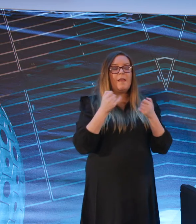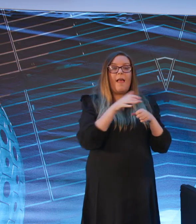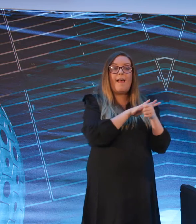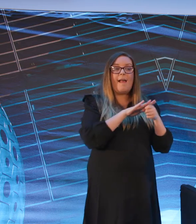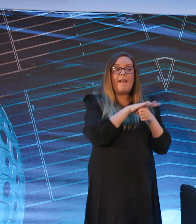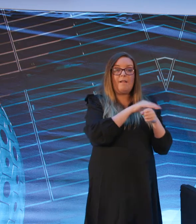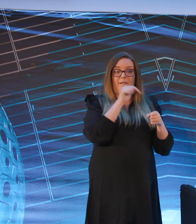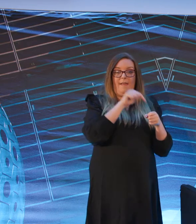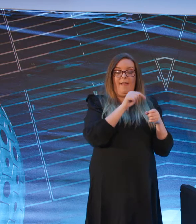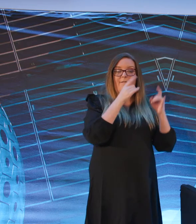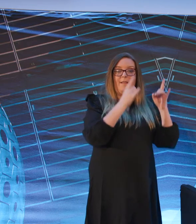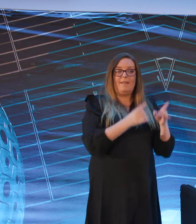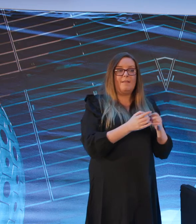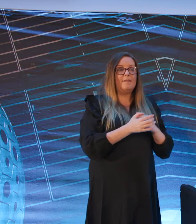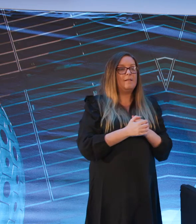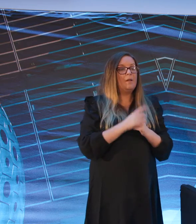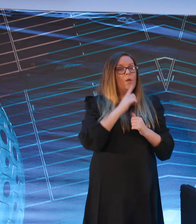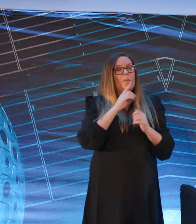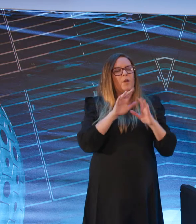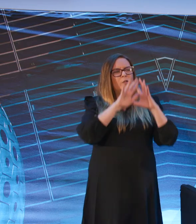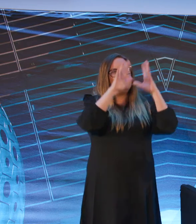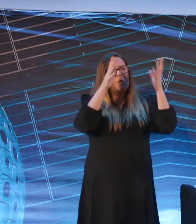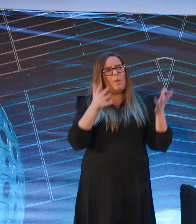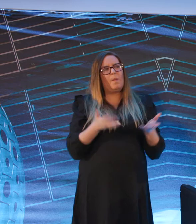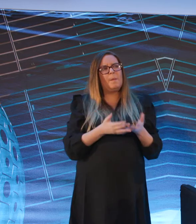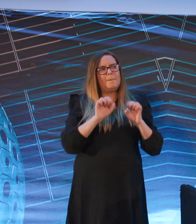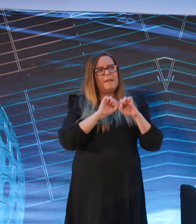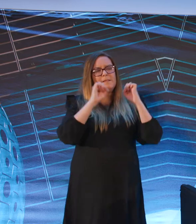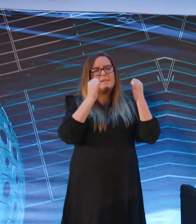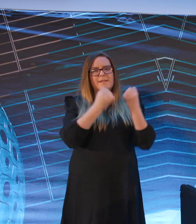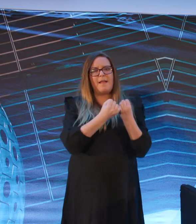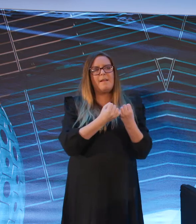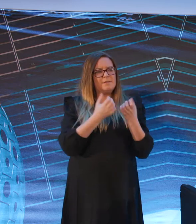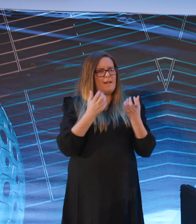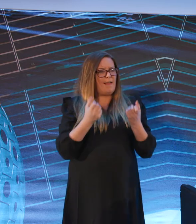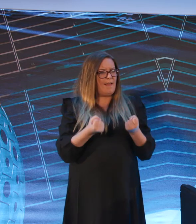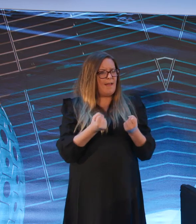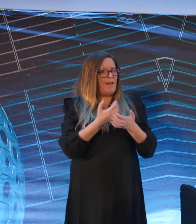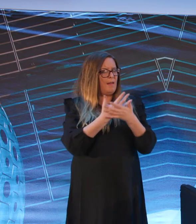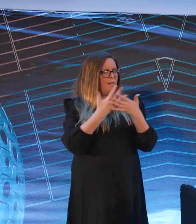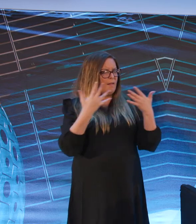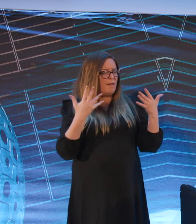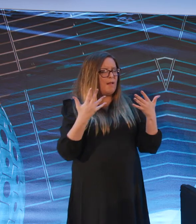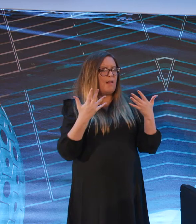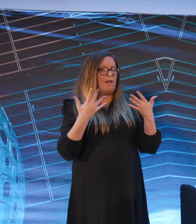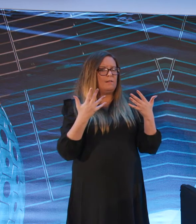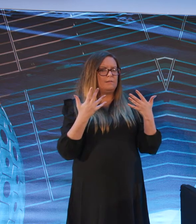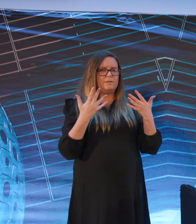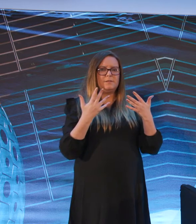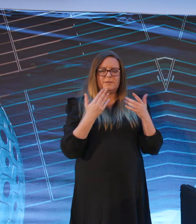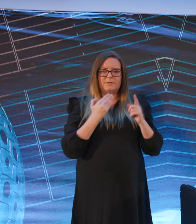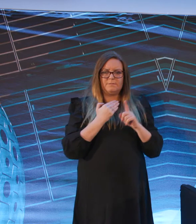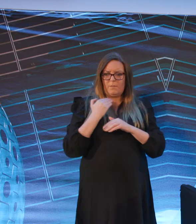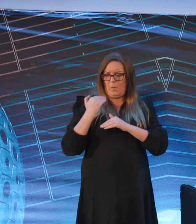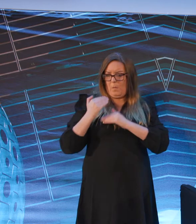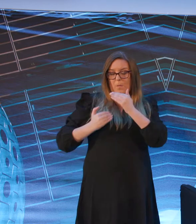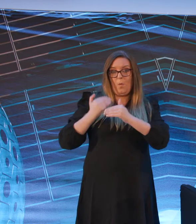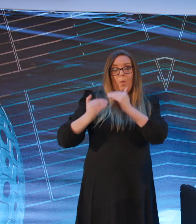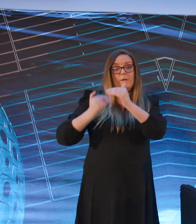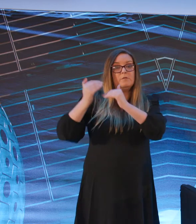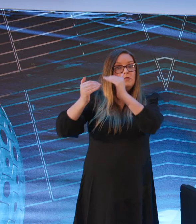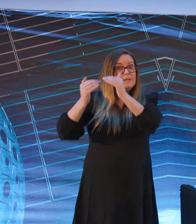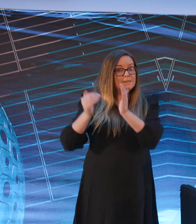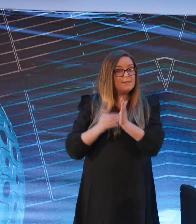While a global society, there has been much progress in advancing health over the past decades, there is